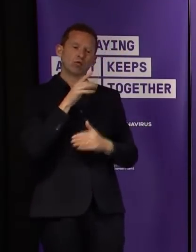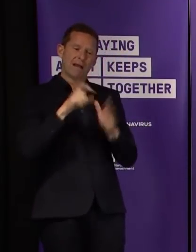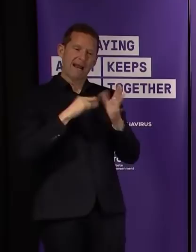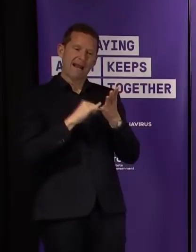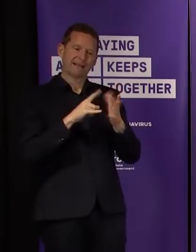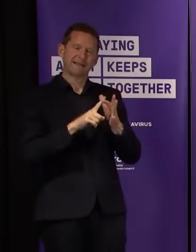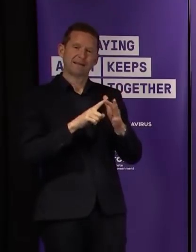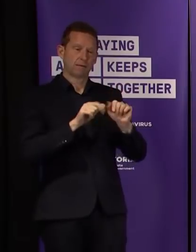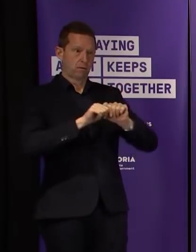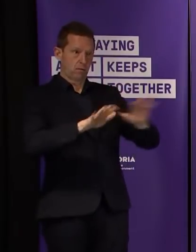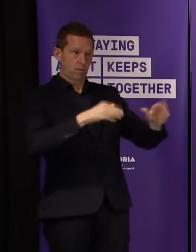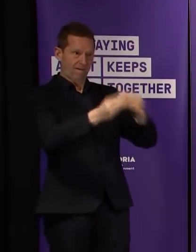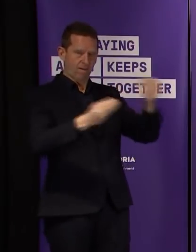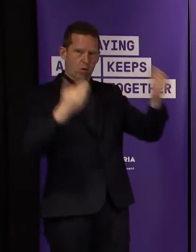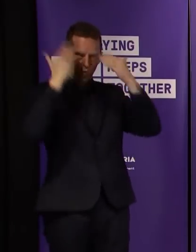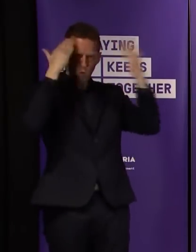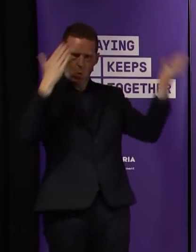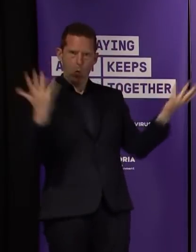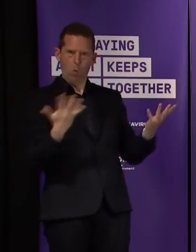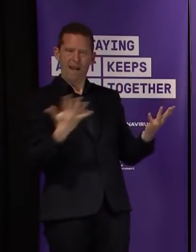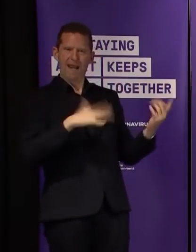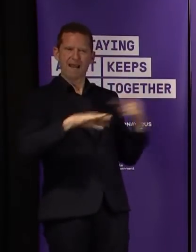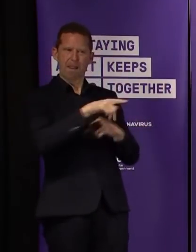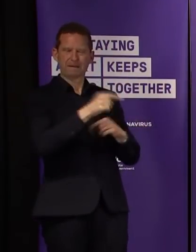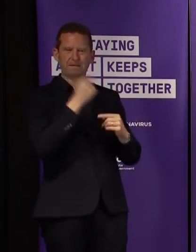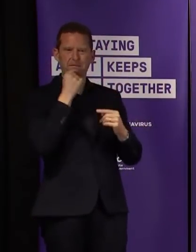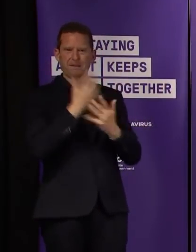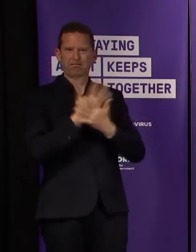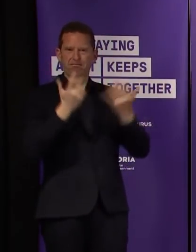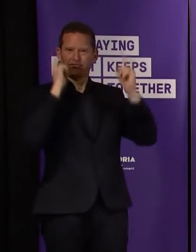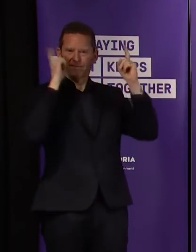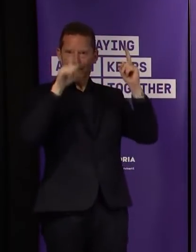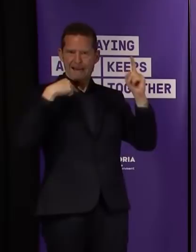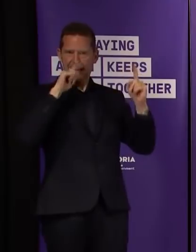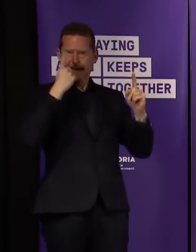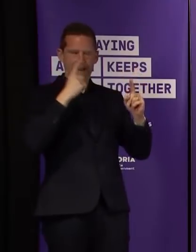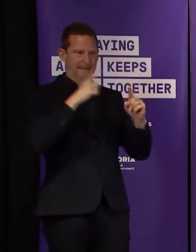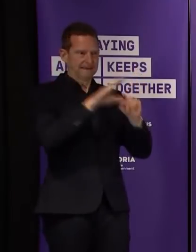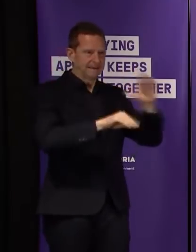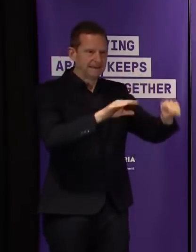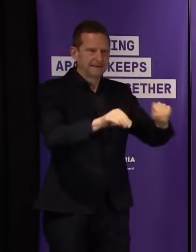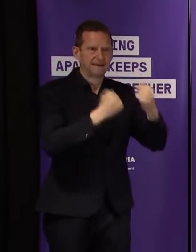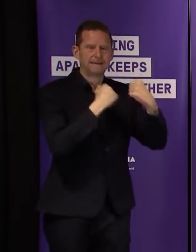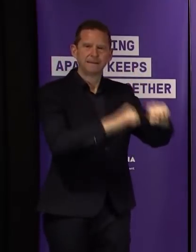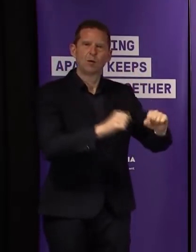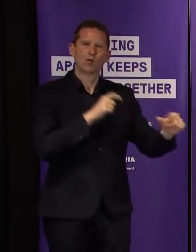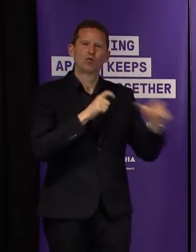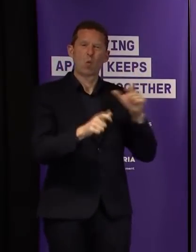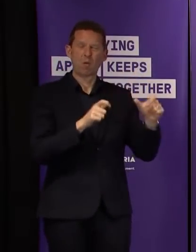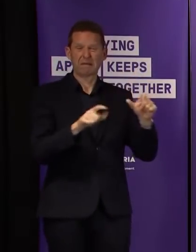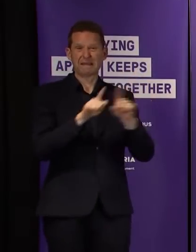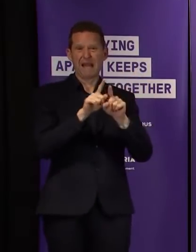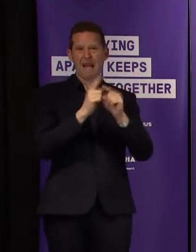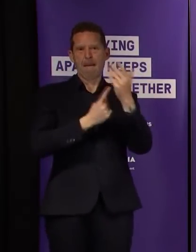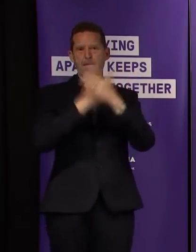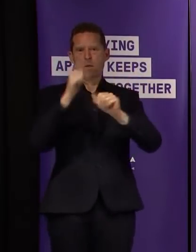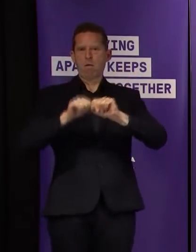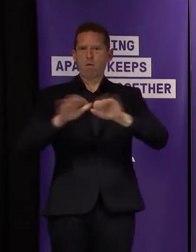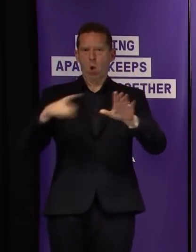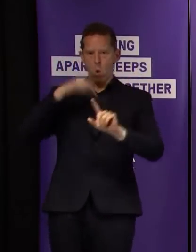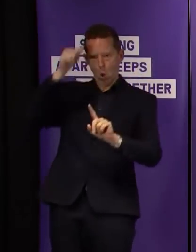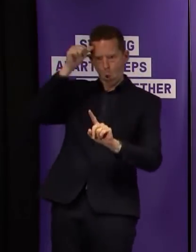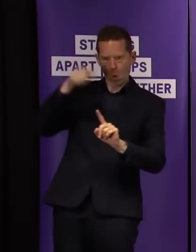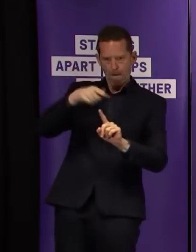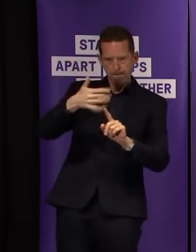because it means there's transmission out there that you're not aware of. You don't know how to control it in the same way that you do for a known outbreak where you know all the